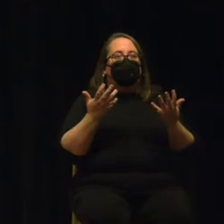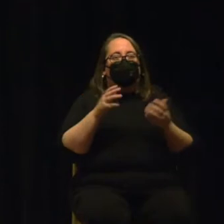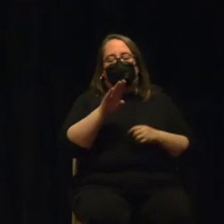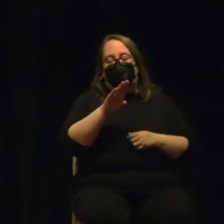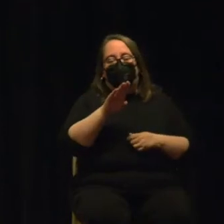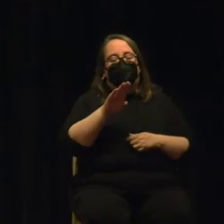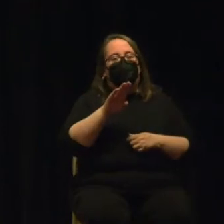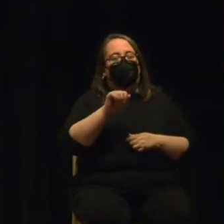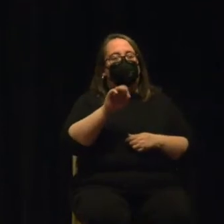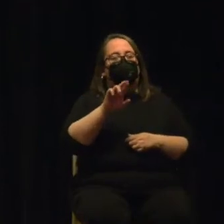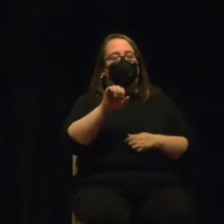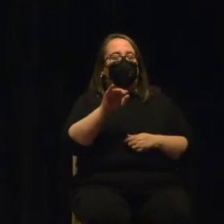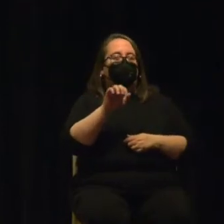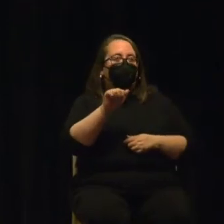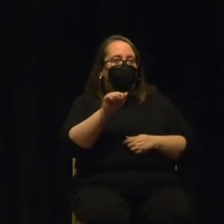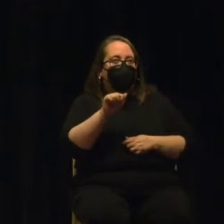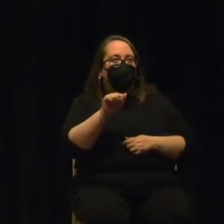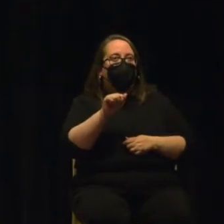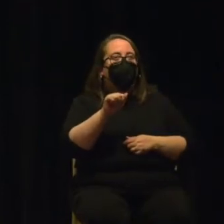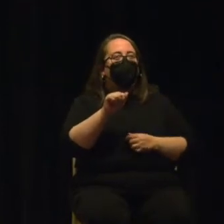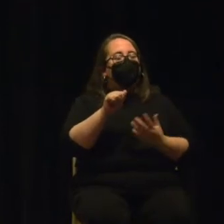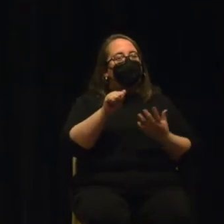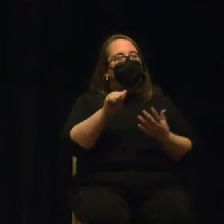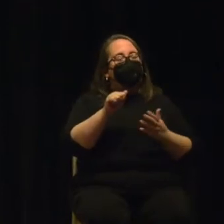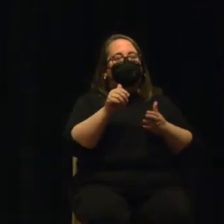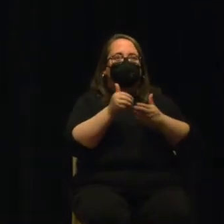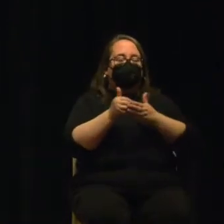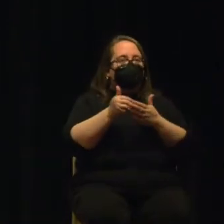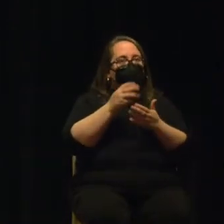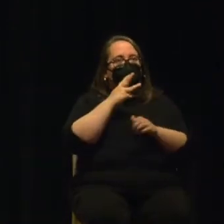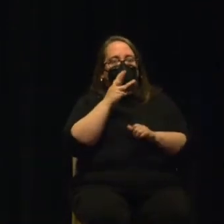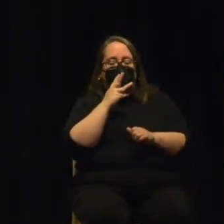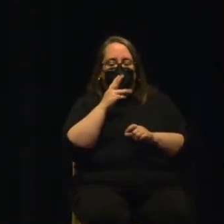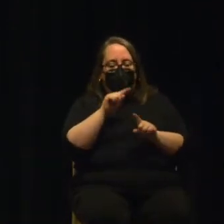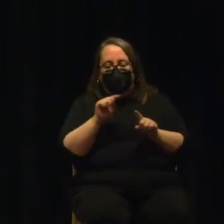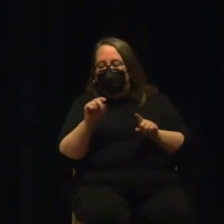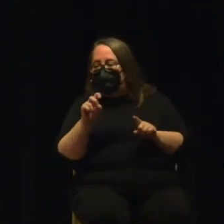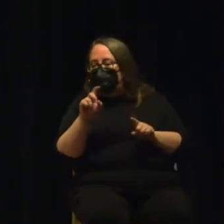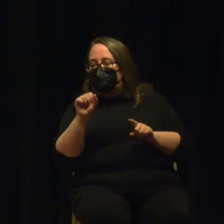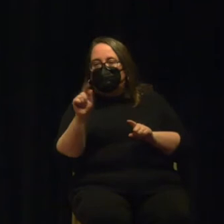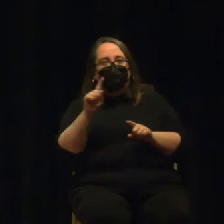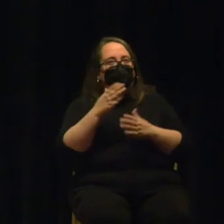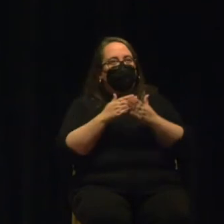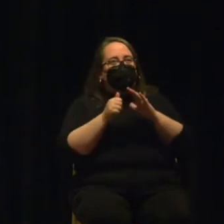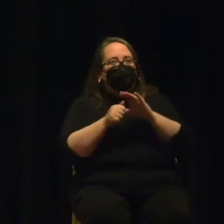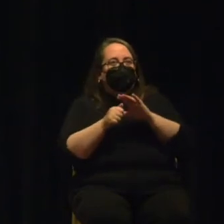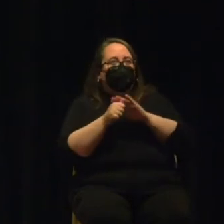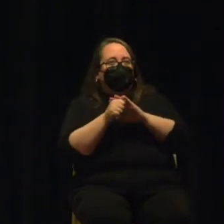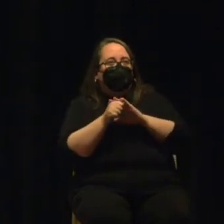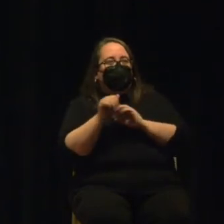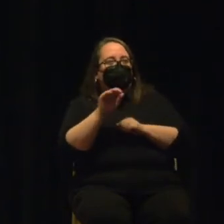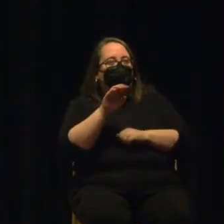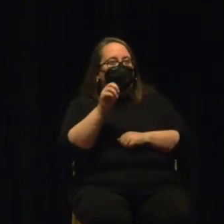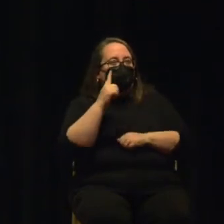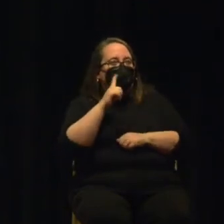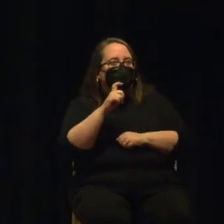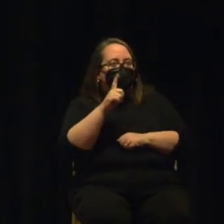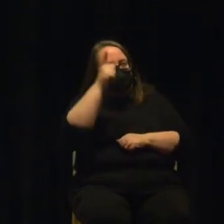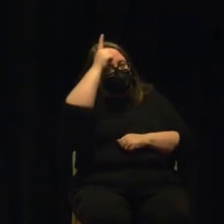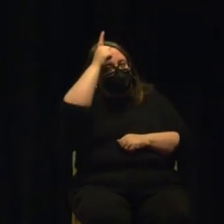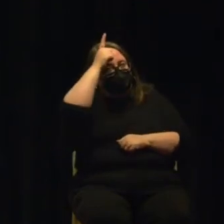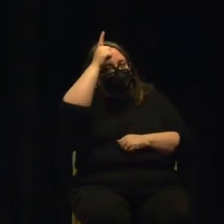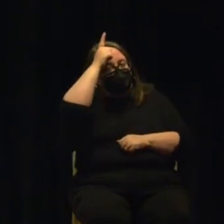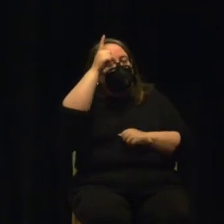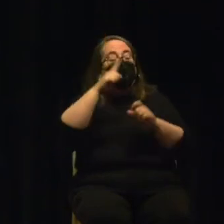Barcelona and hanging around the docks trying to figure out where some secret base for the Germans were. But he